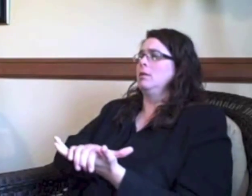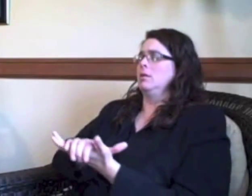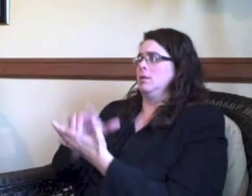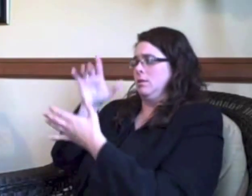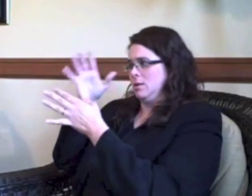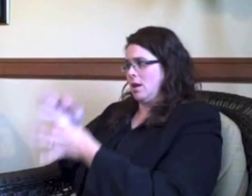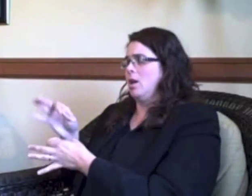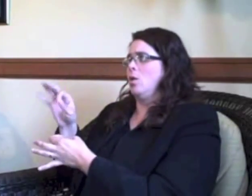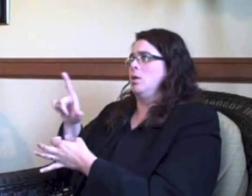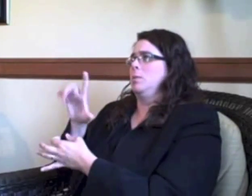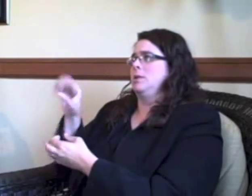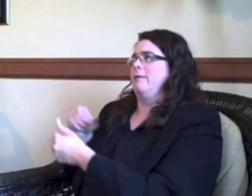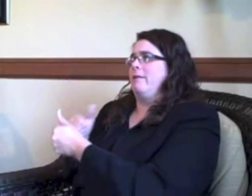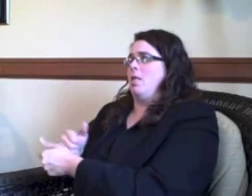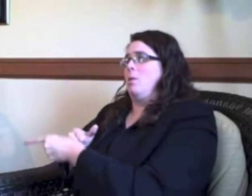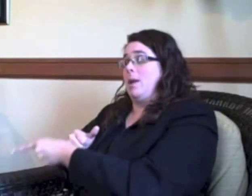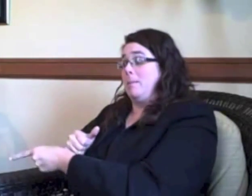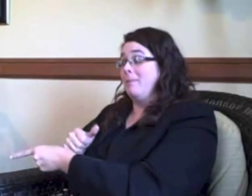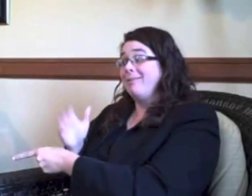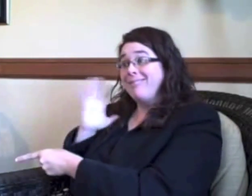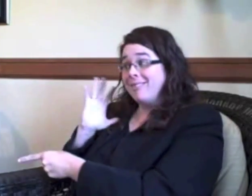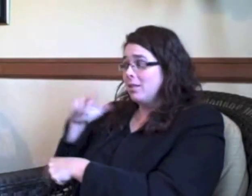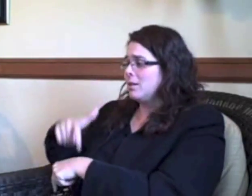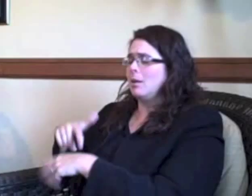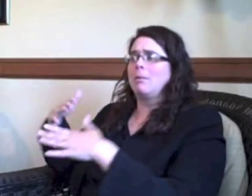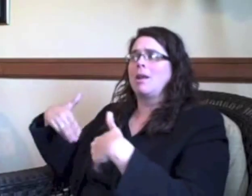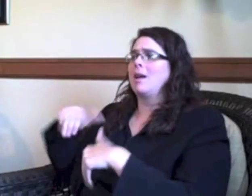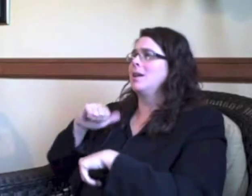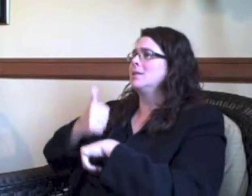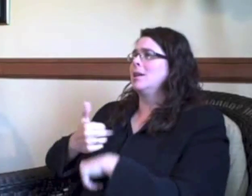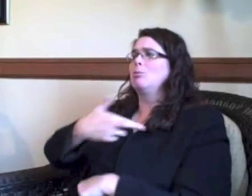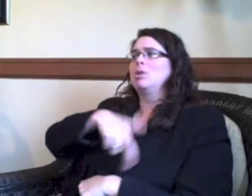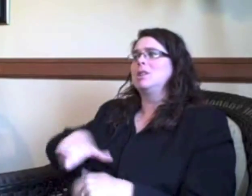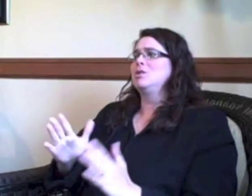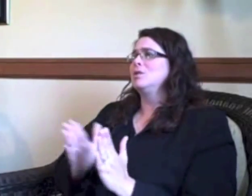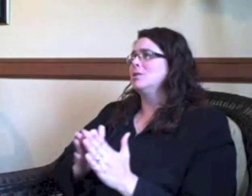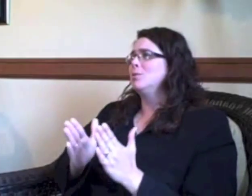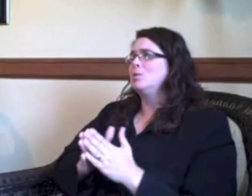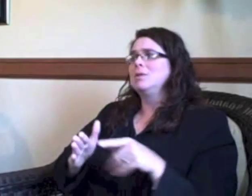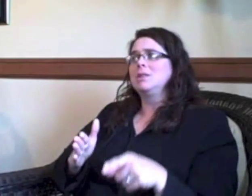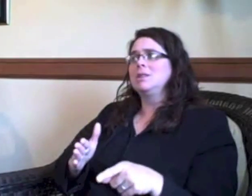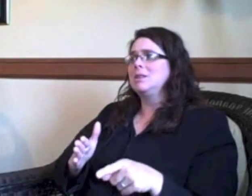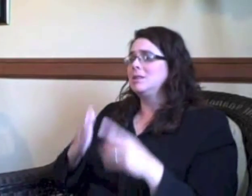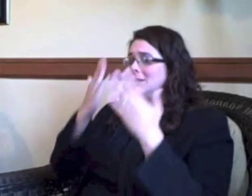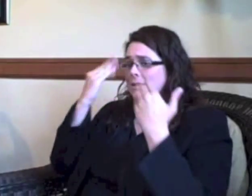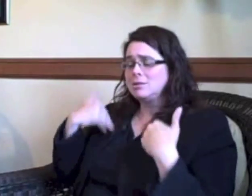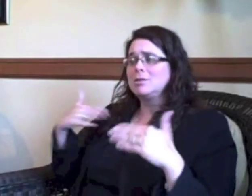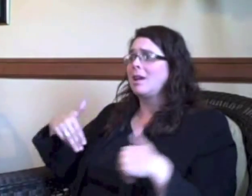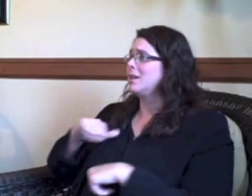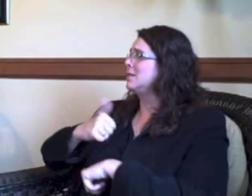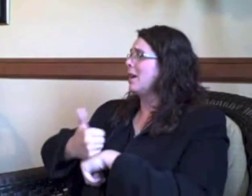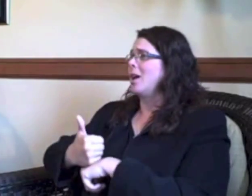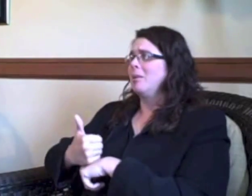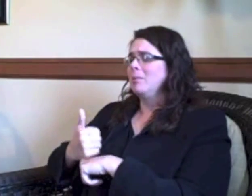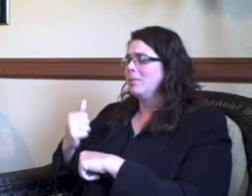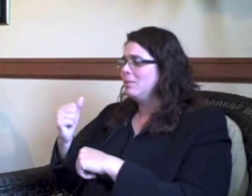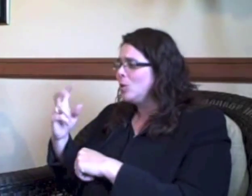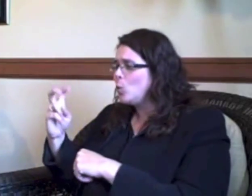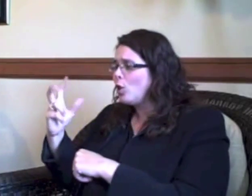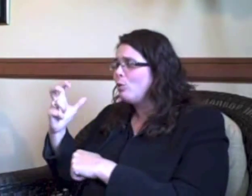who abandoned the thought of married life to follow Him. But we have to understand that at that time there wasn't any such thing as a religious